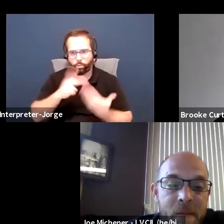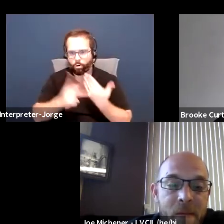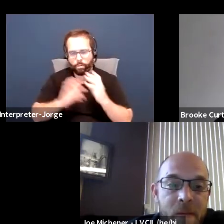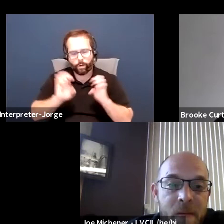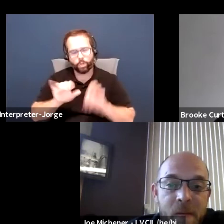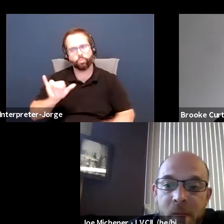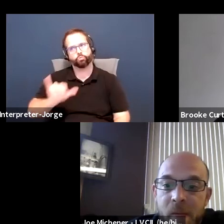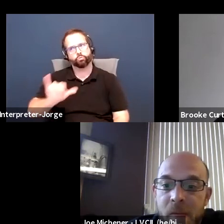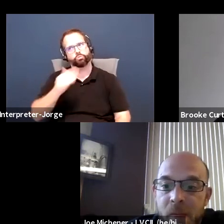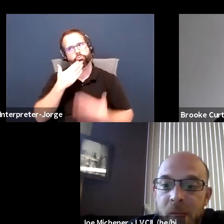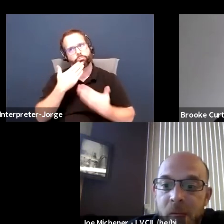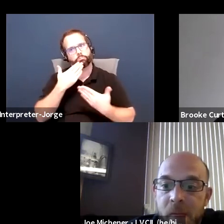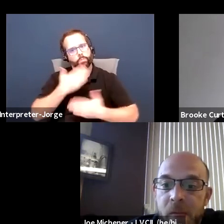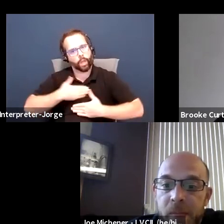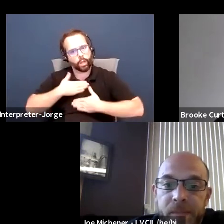Yeah, that's great.